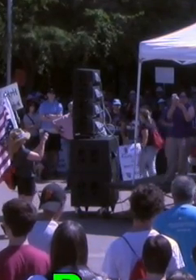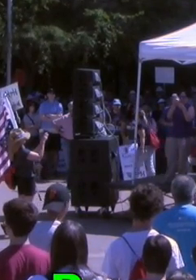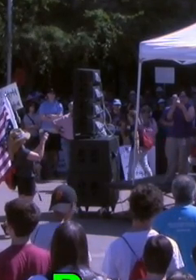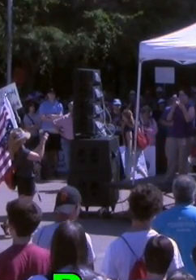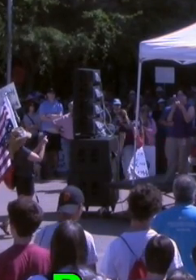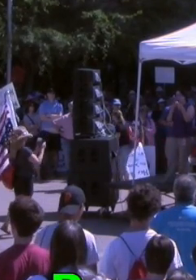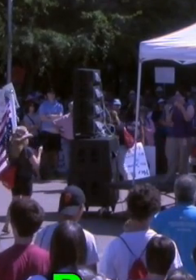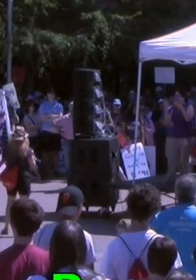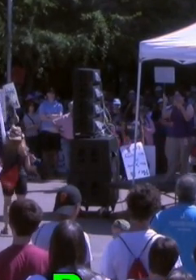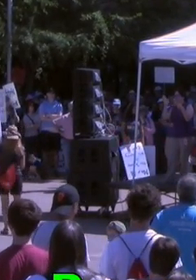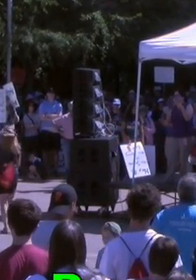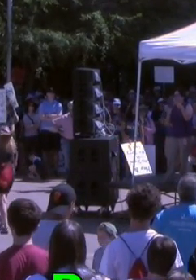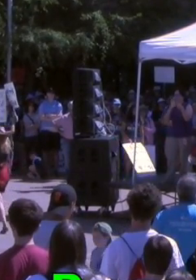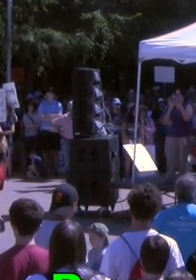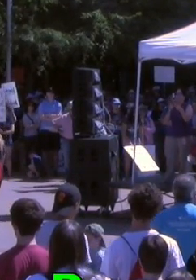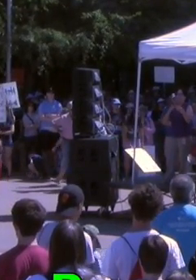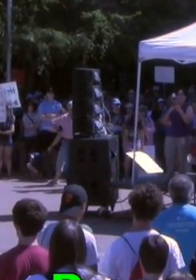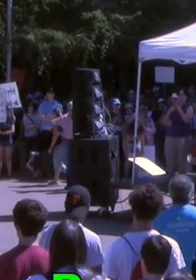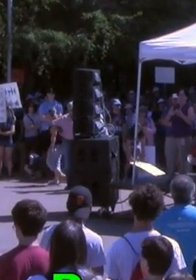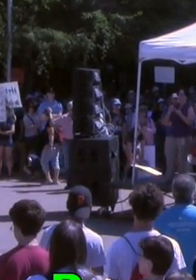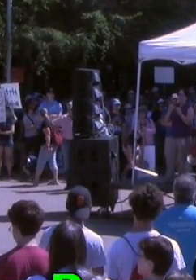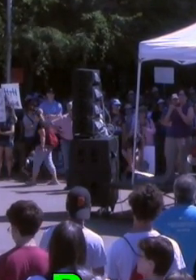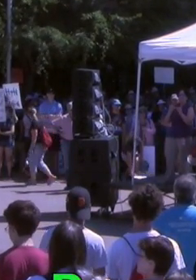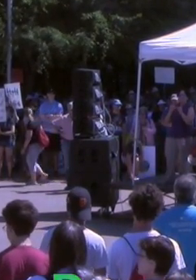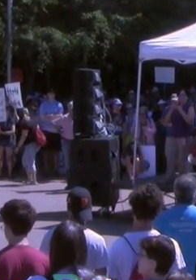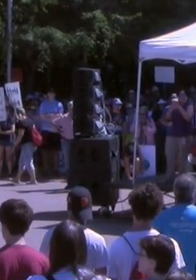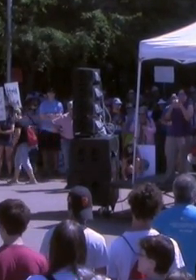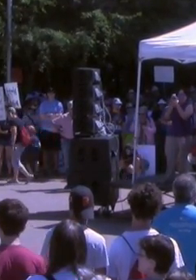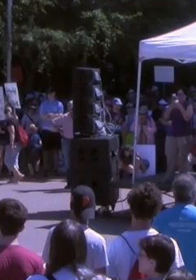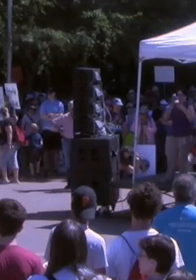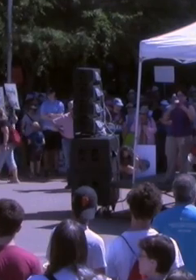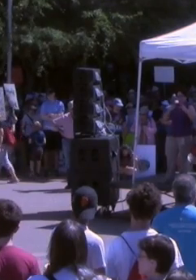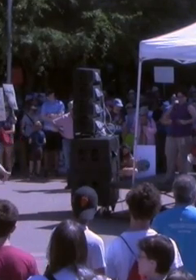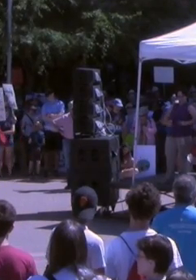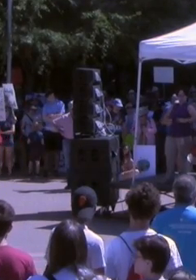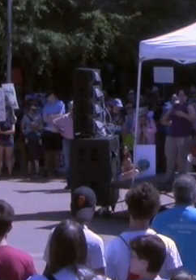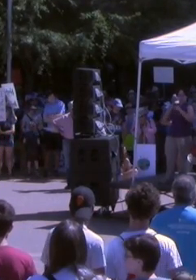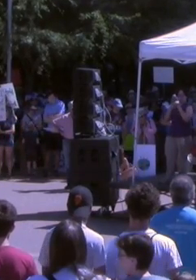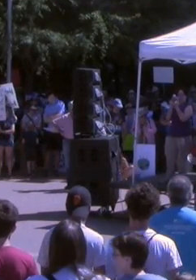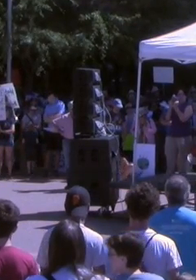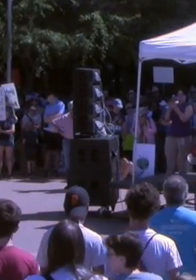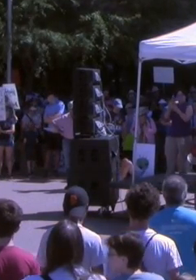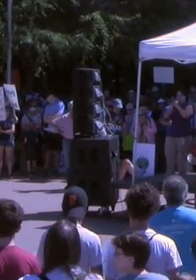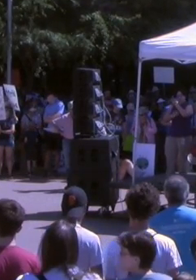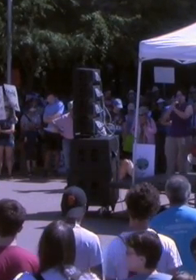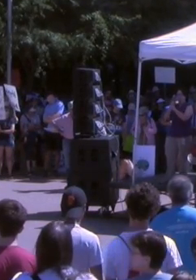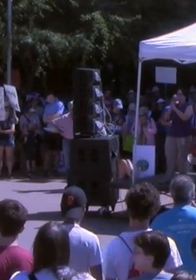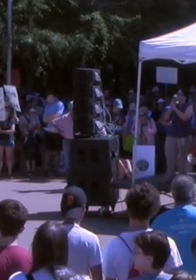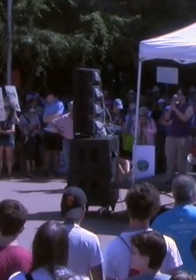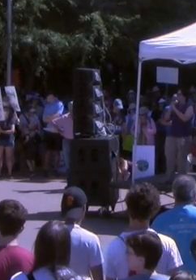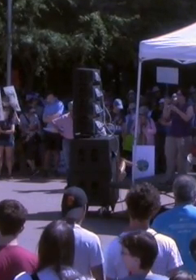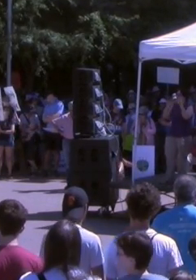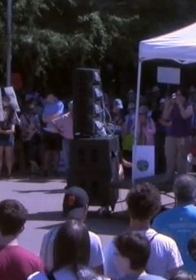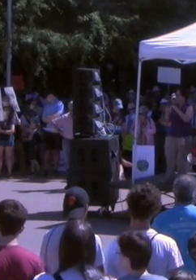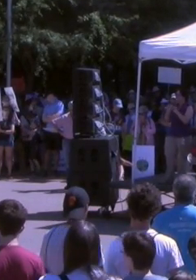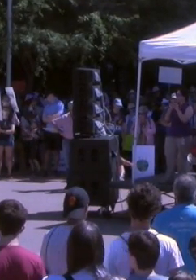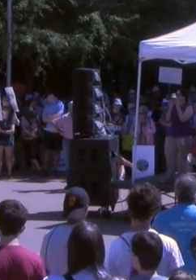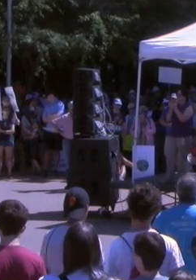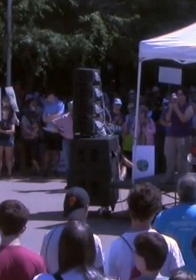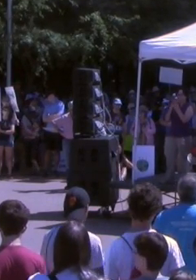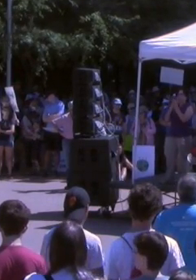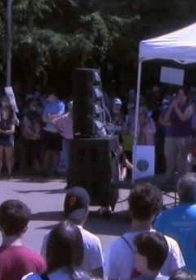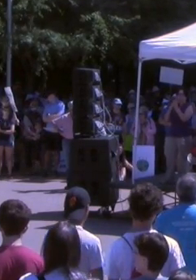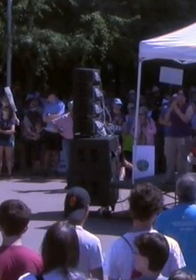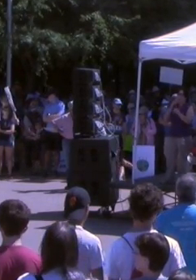I'm one of two speakers here today representing the American Physical Society, which is an international scientific society representing